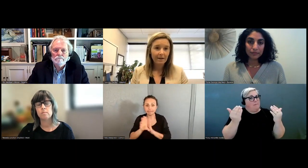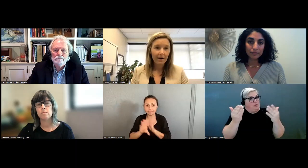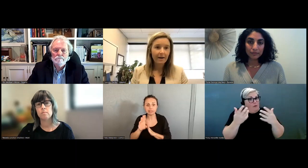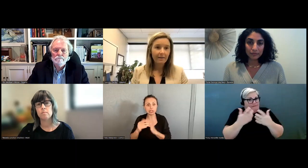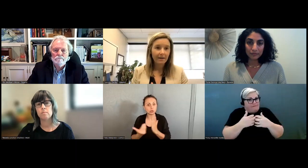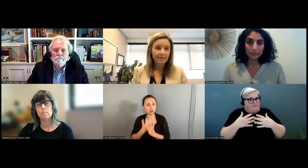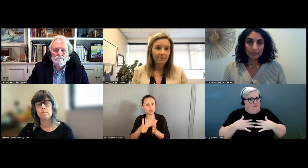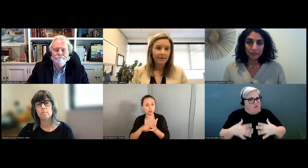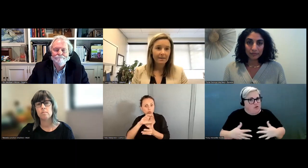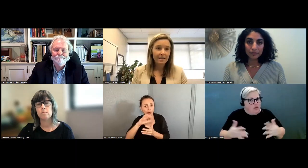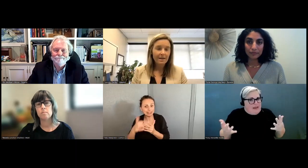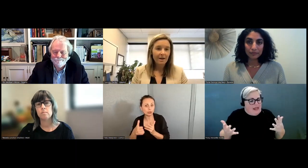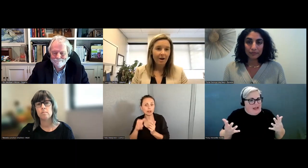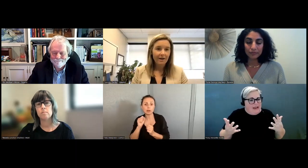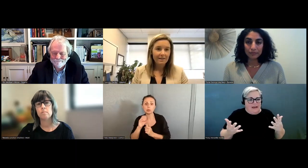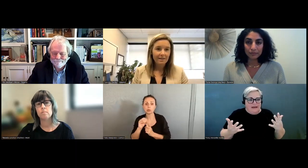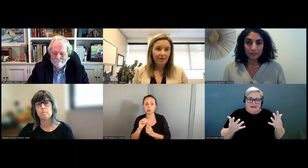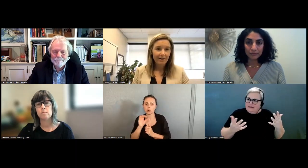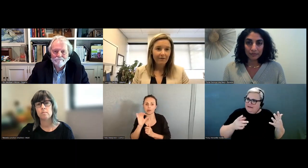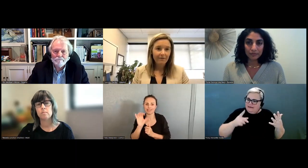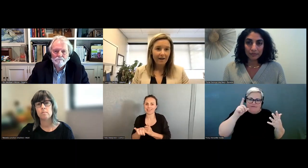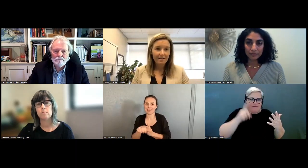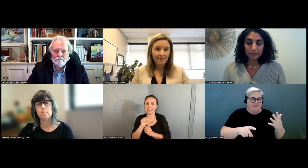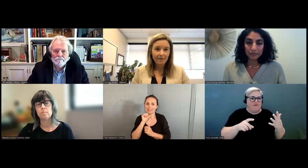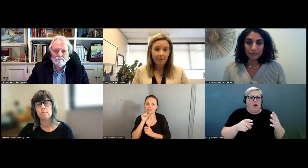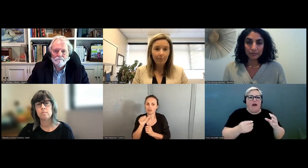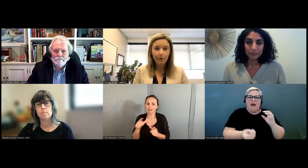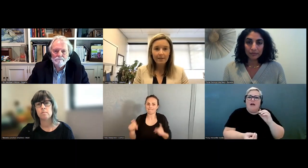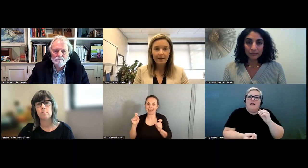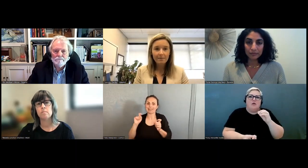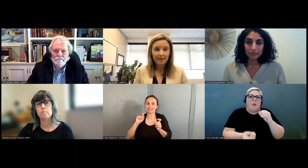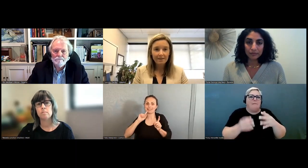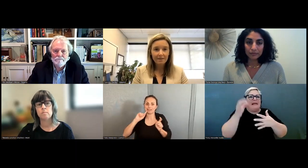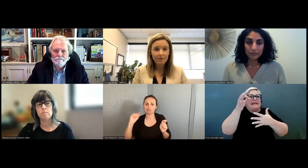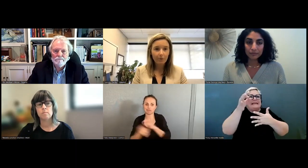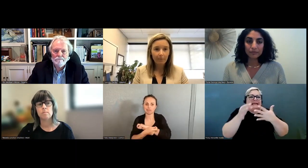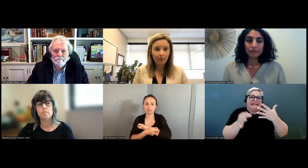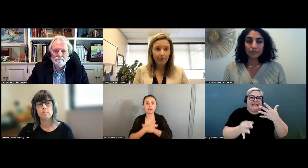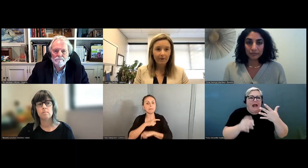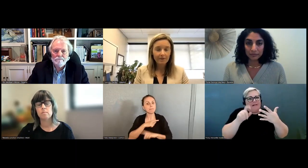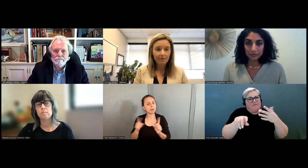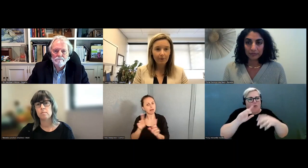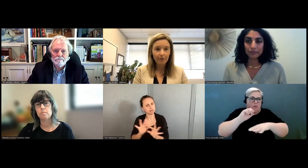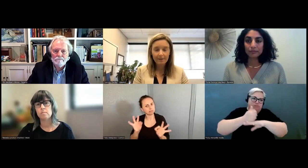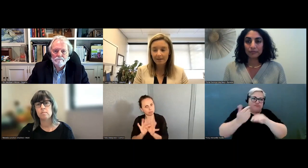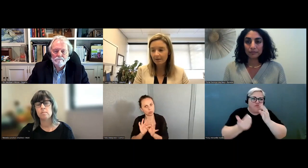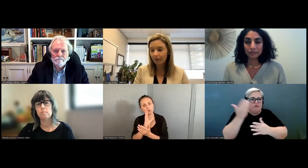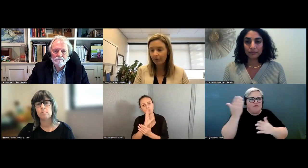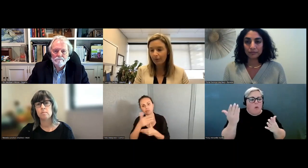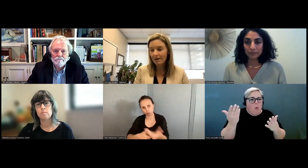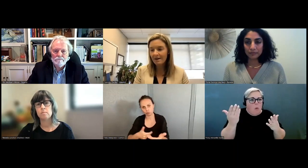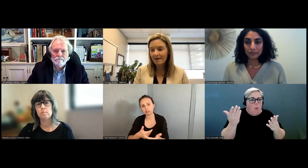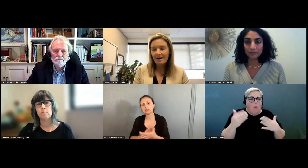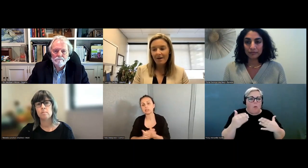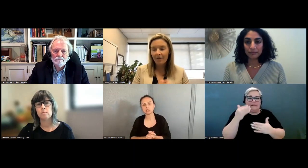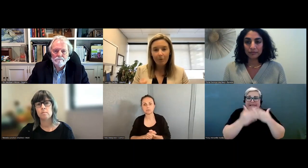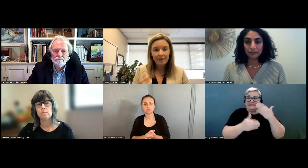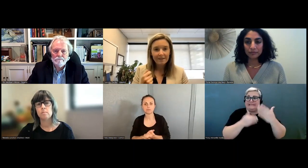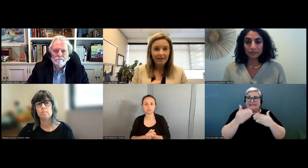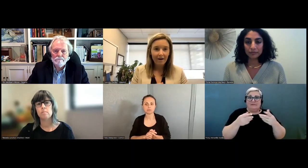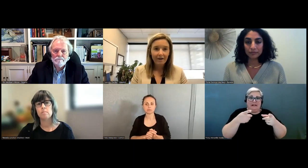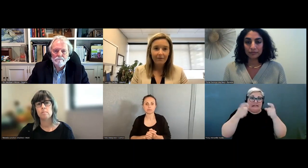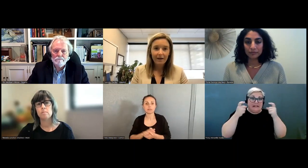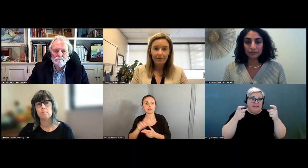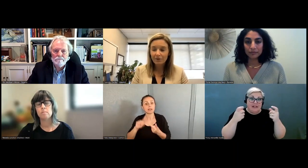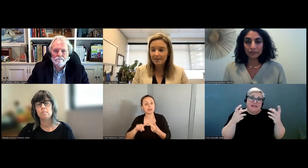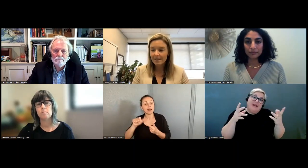new criteria, I think. So that's not necessarily a fast process, but it's a super important process to go through. On the point